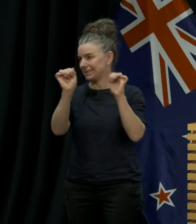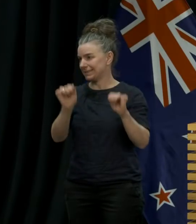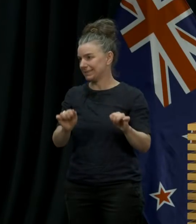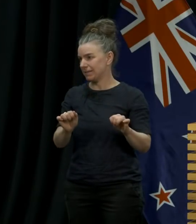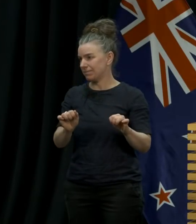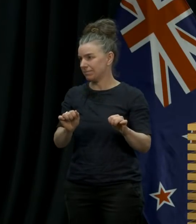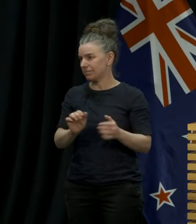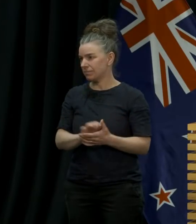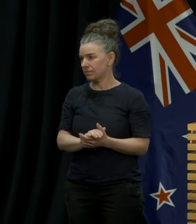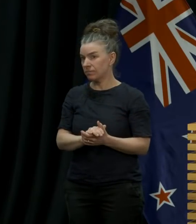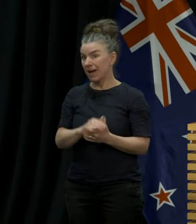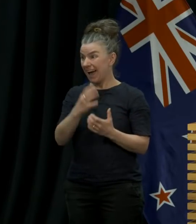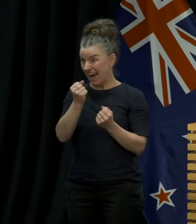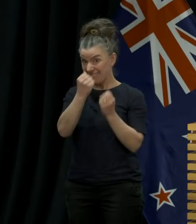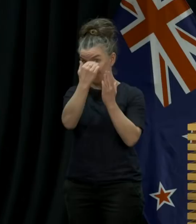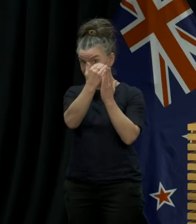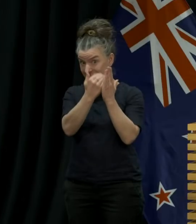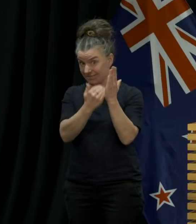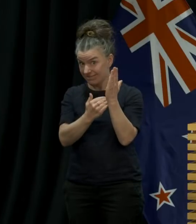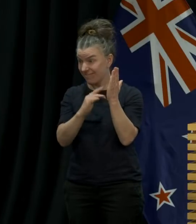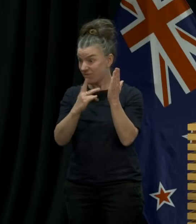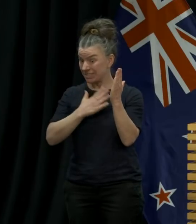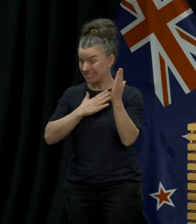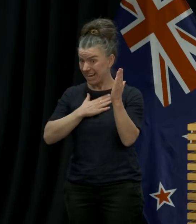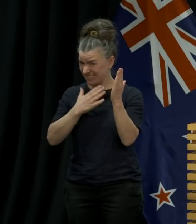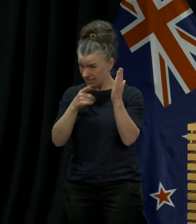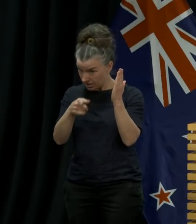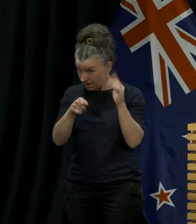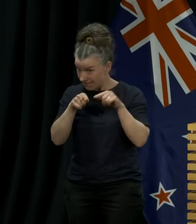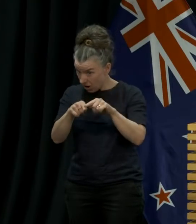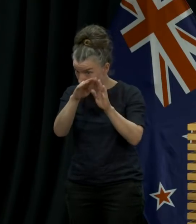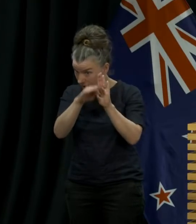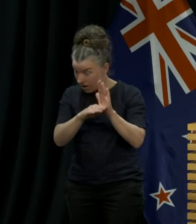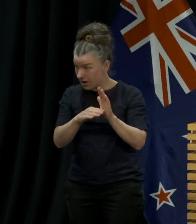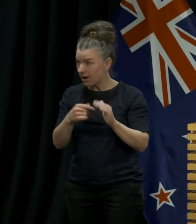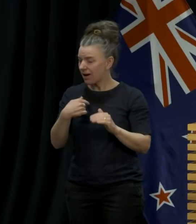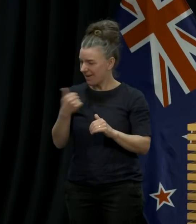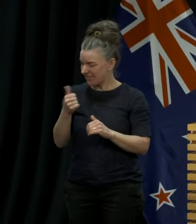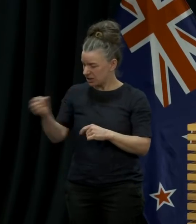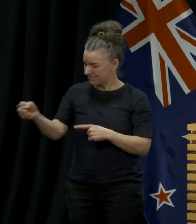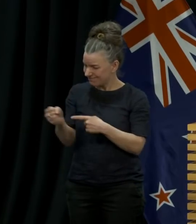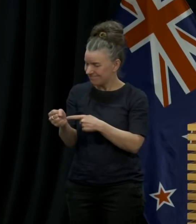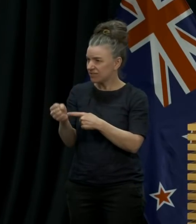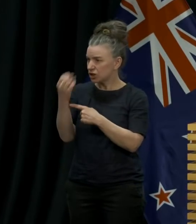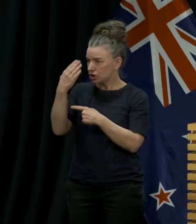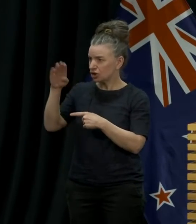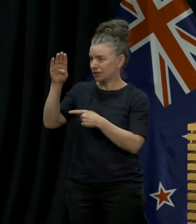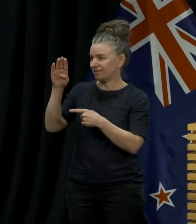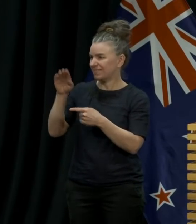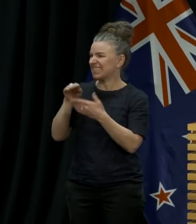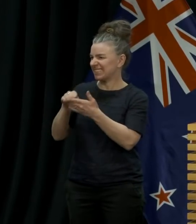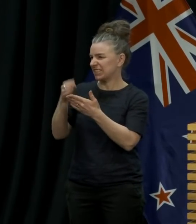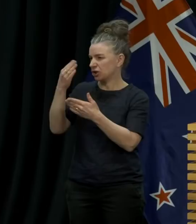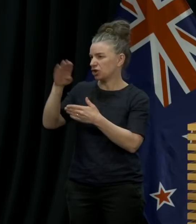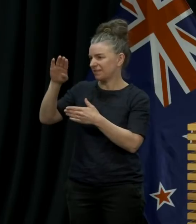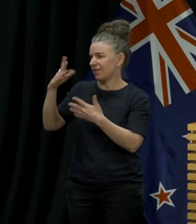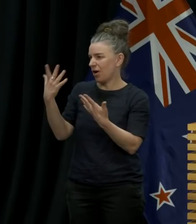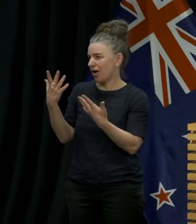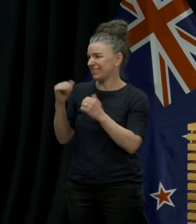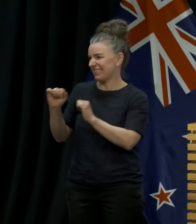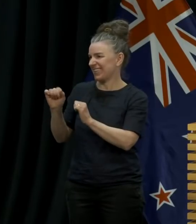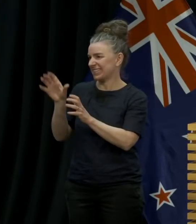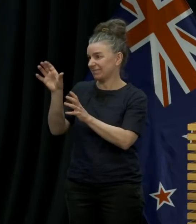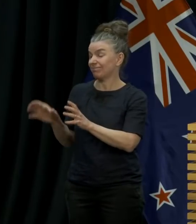was required to keep us safe is actually happening on the ground, and I've brought in a member of the Defence Force to assist with that. Prime